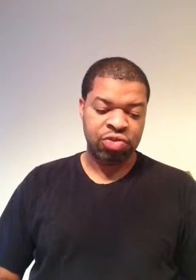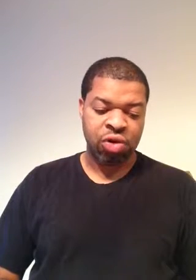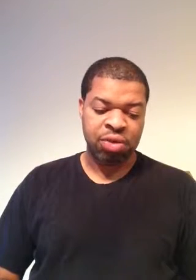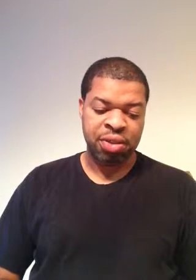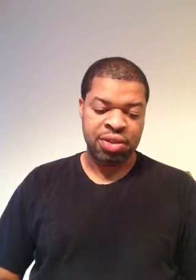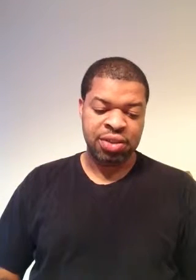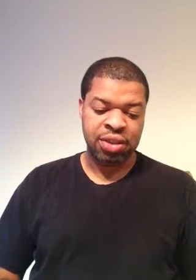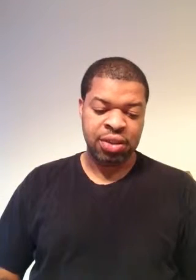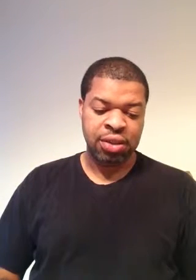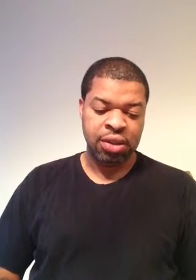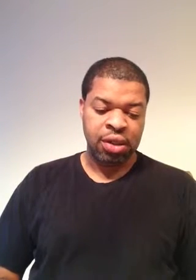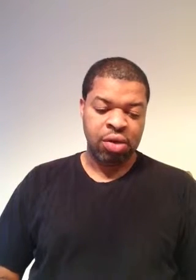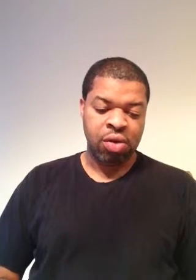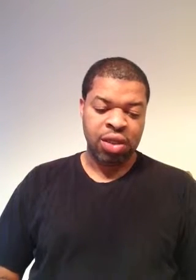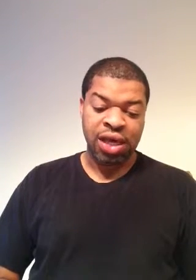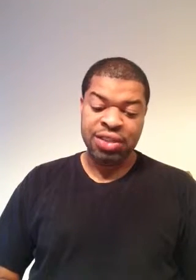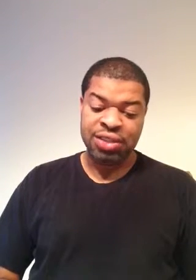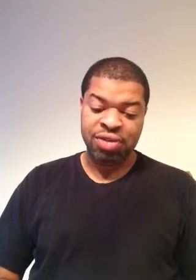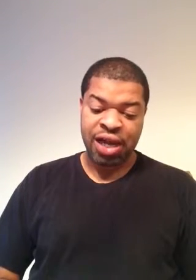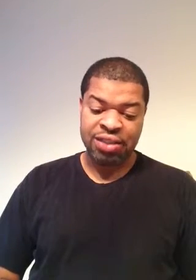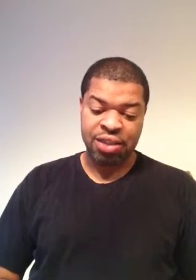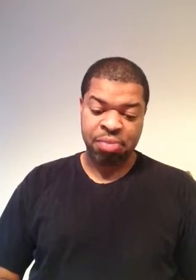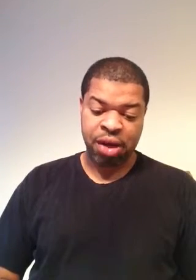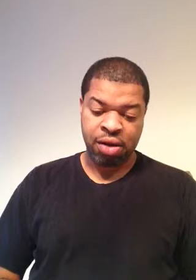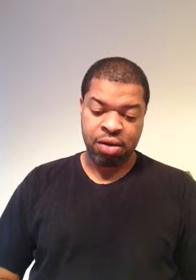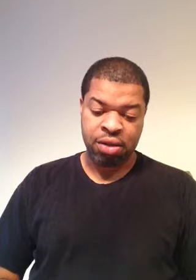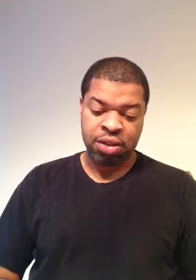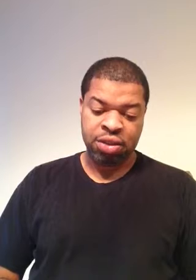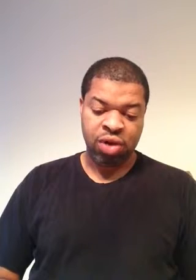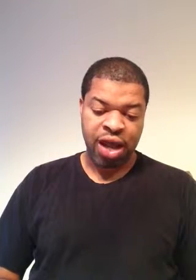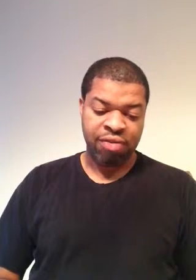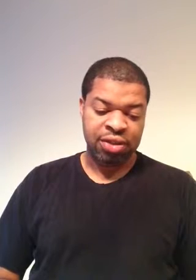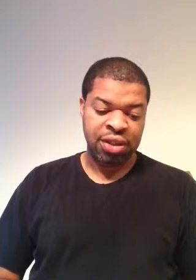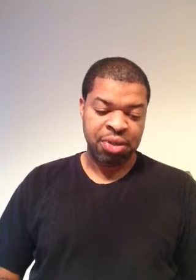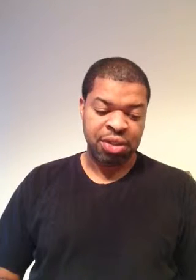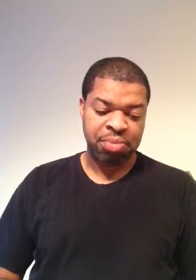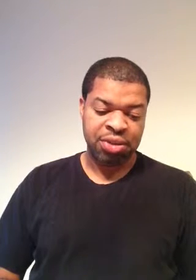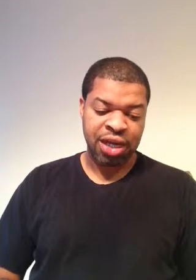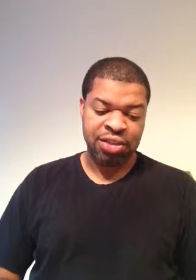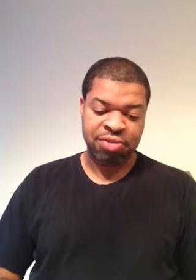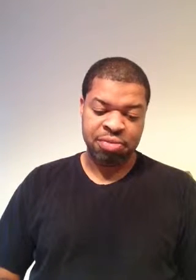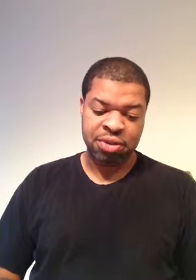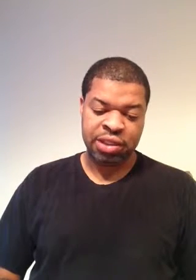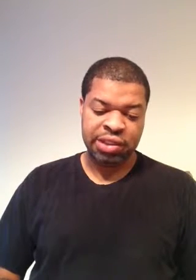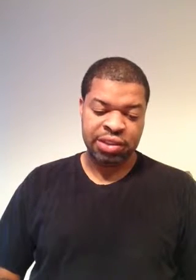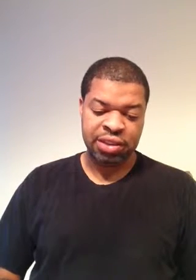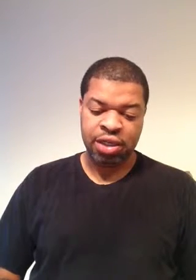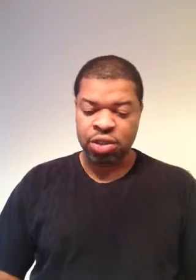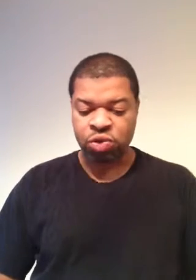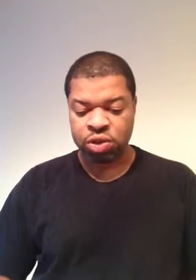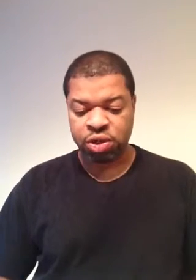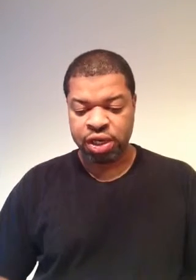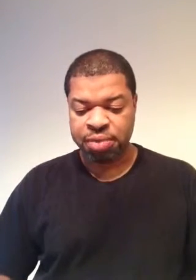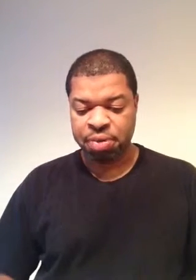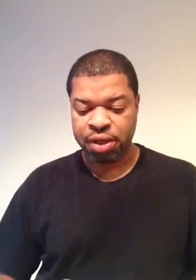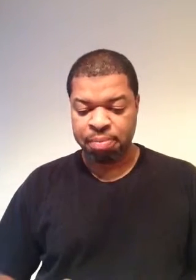strong dependency on the uncivilized nigger male. She will have a limited protective tendency towards her independent